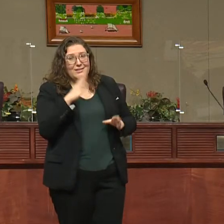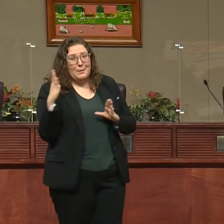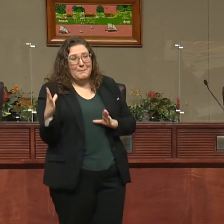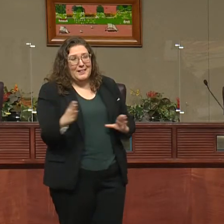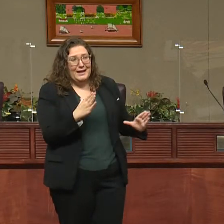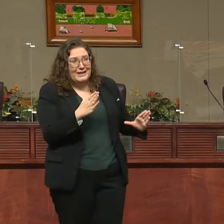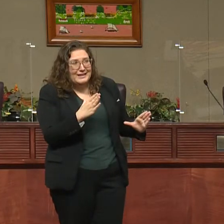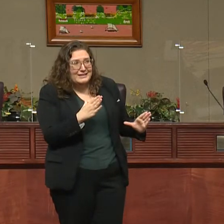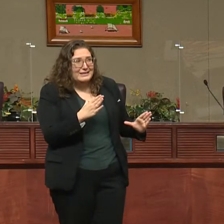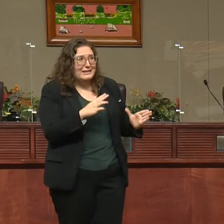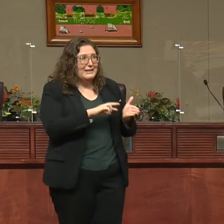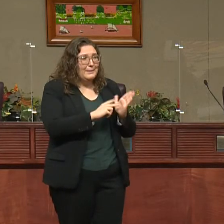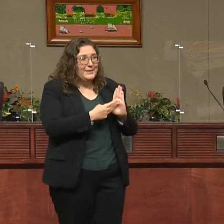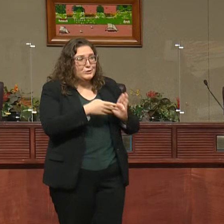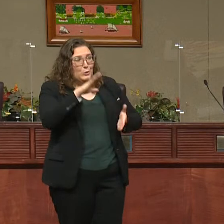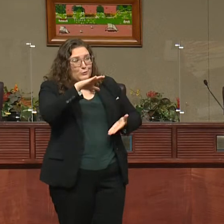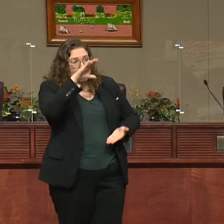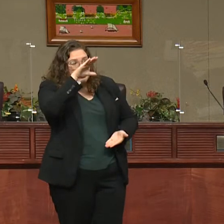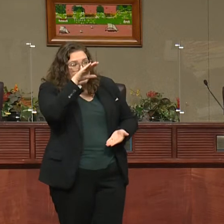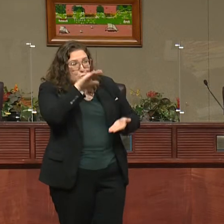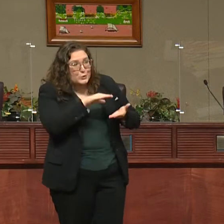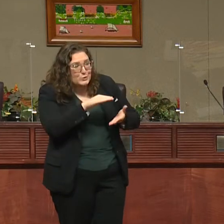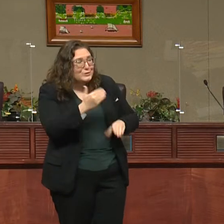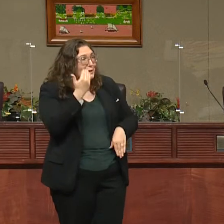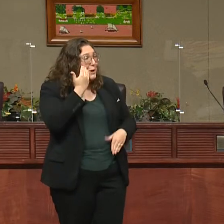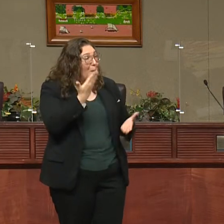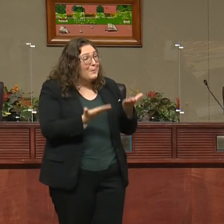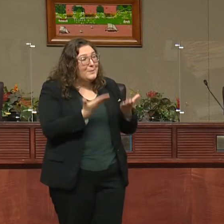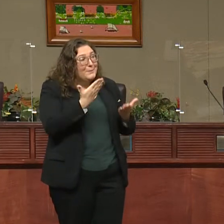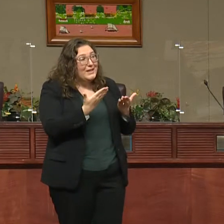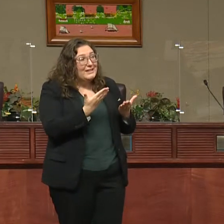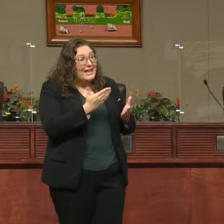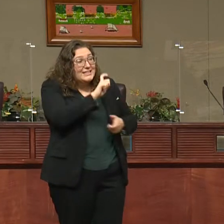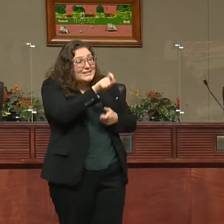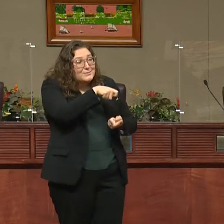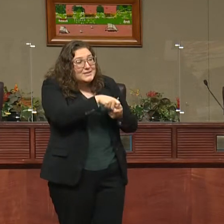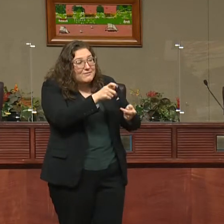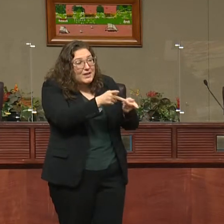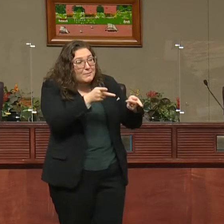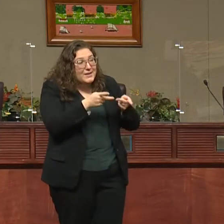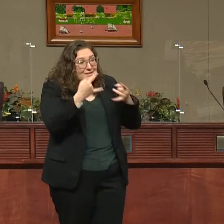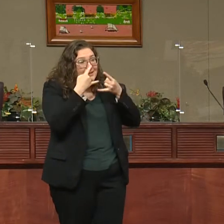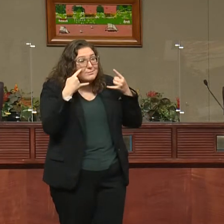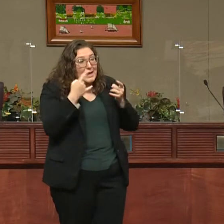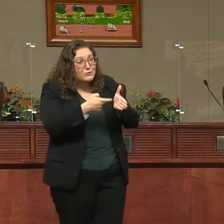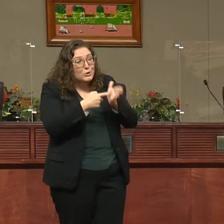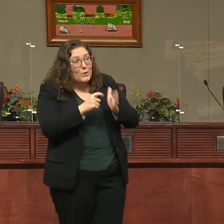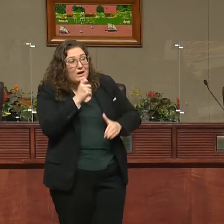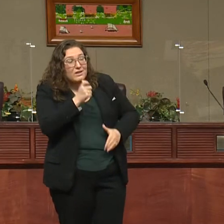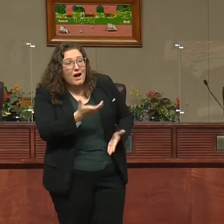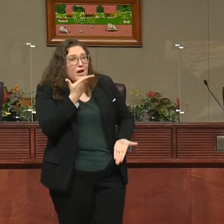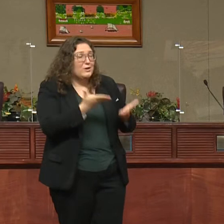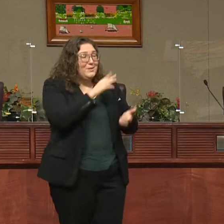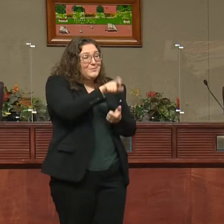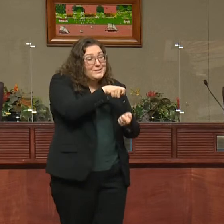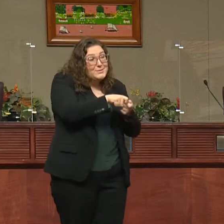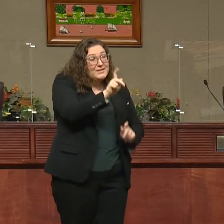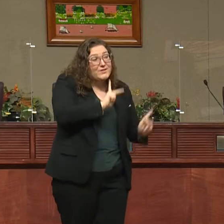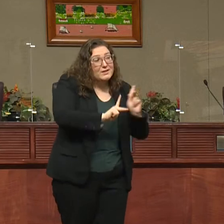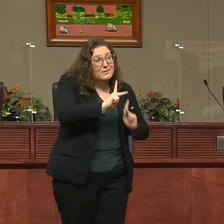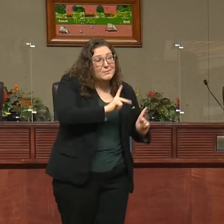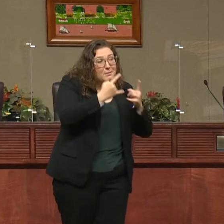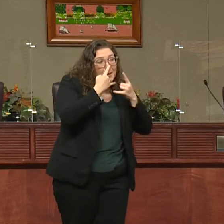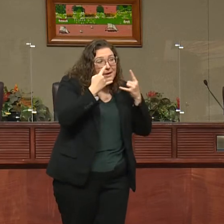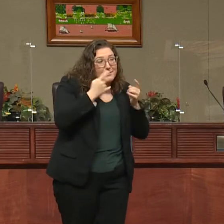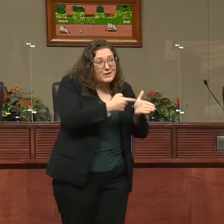looking at something where you'd have phases where certain places you might not have to wear them, or certain people might not have to wear them? Can you tell us a little bit more about